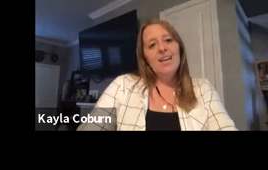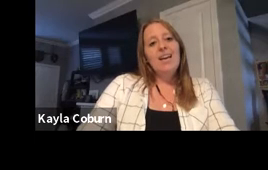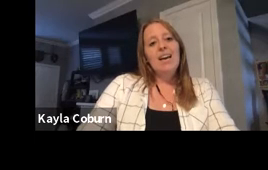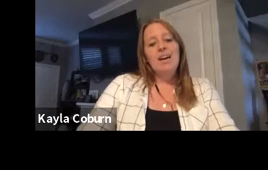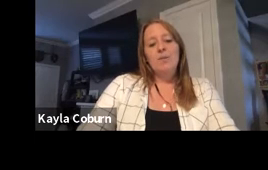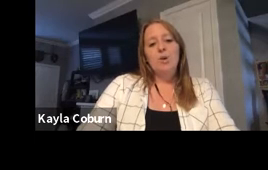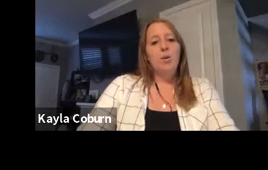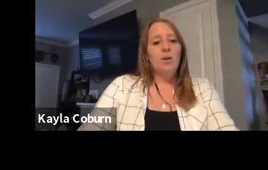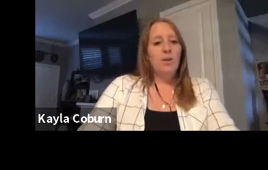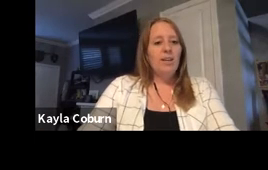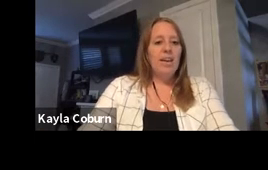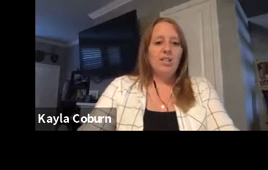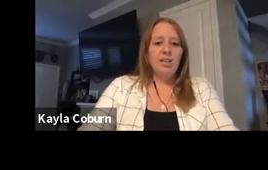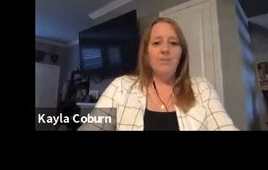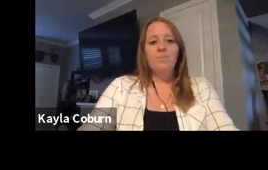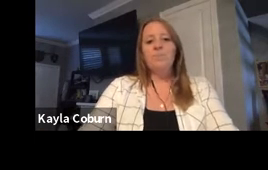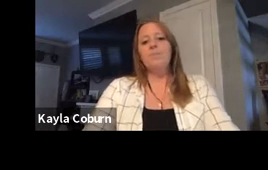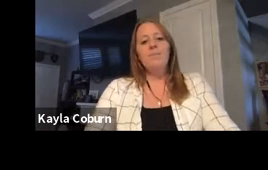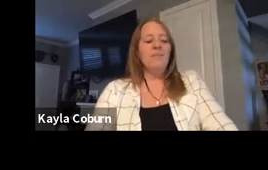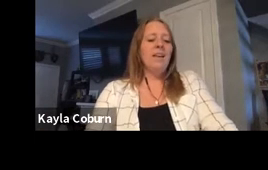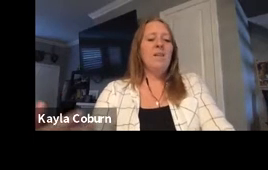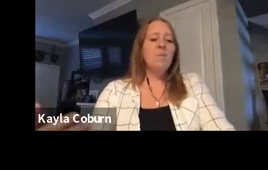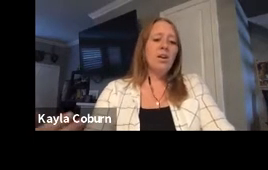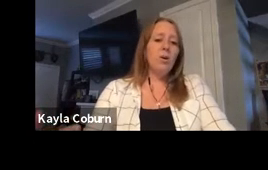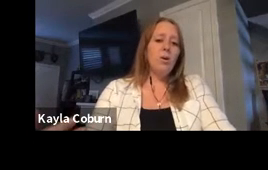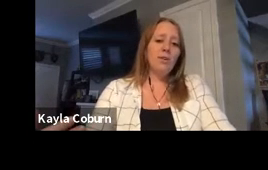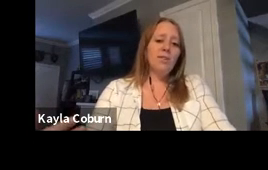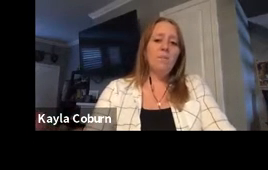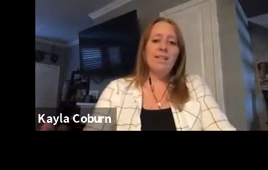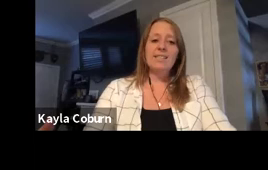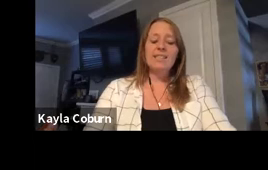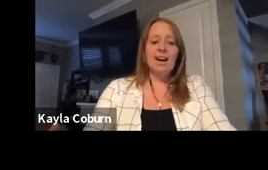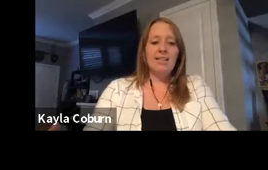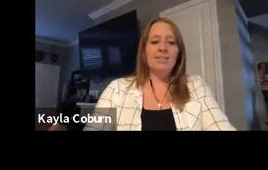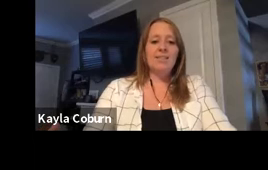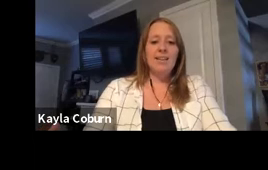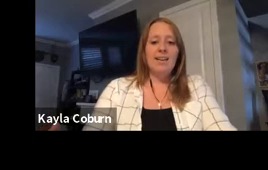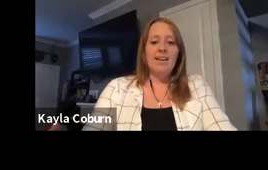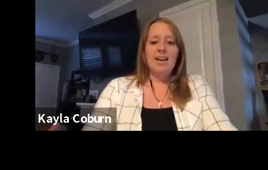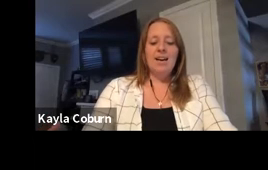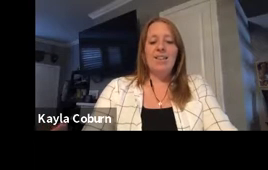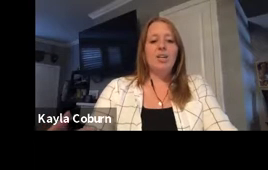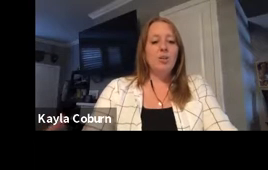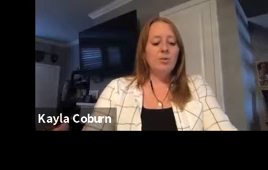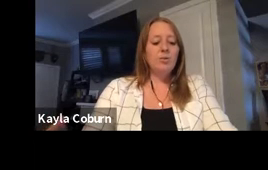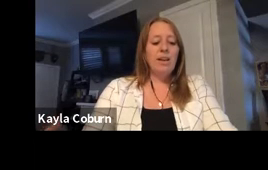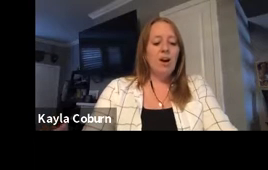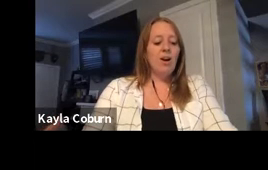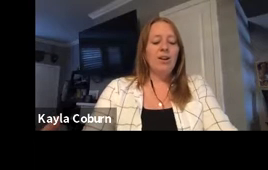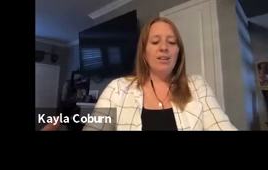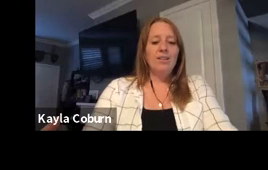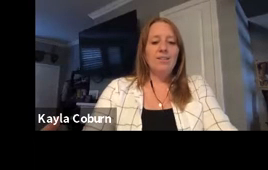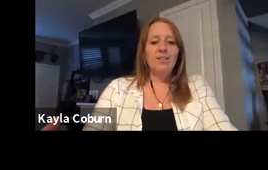signs, total communication, and then we're going to go over some basic signs that